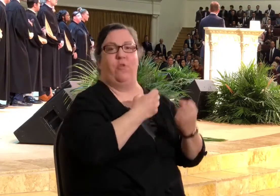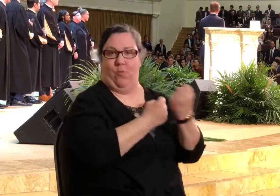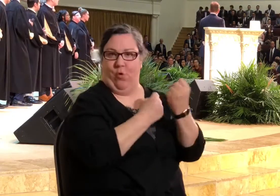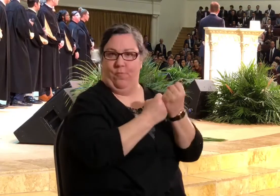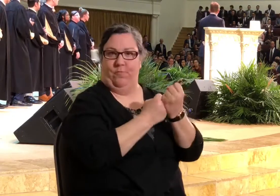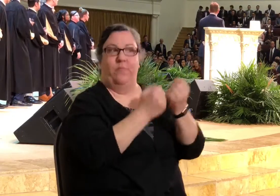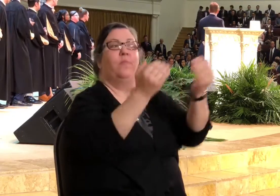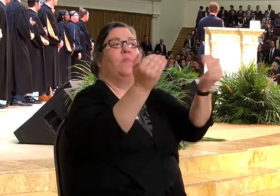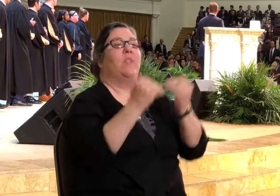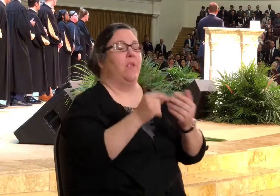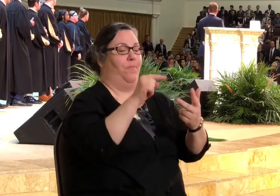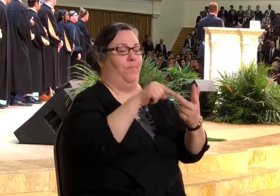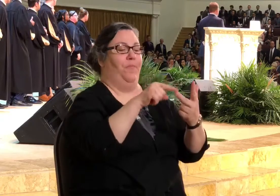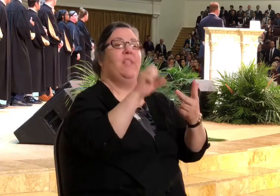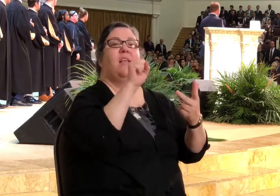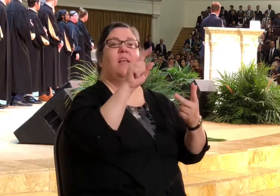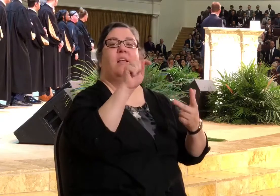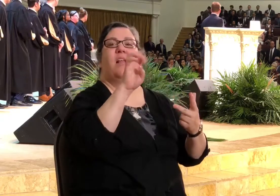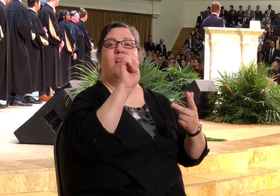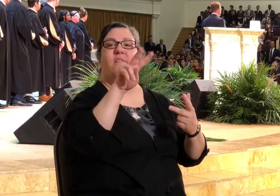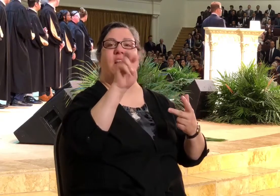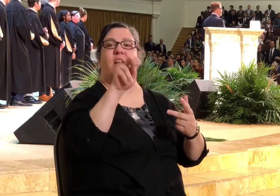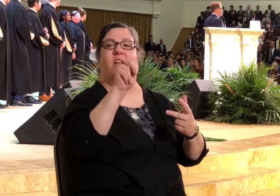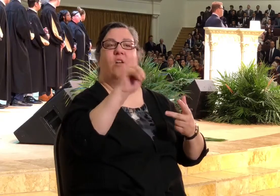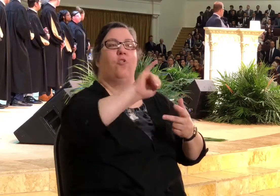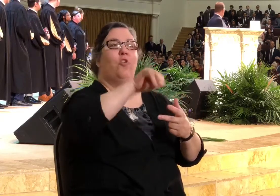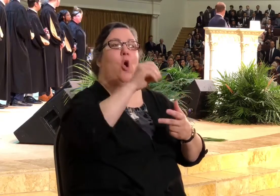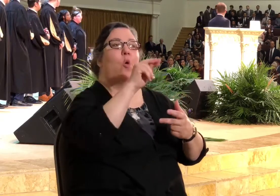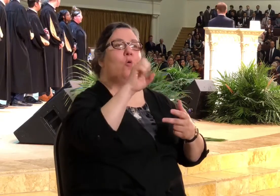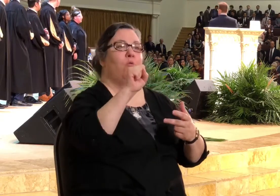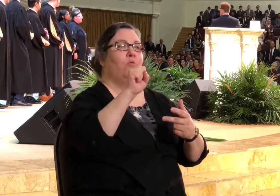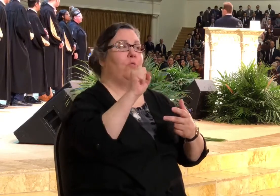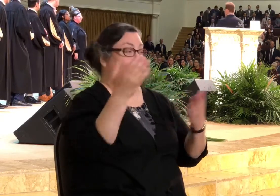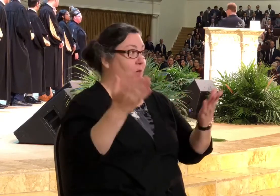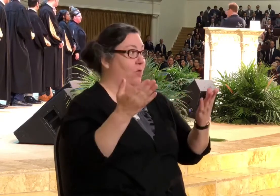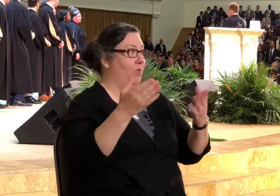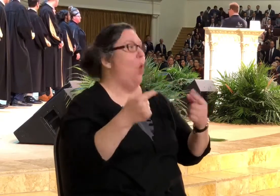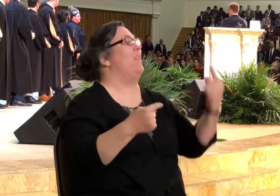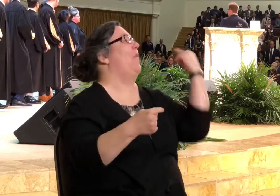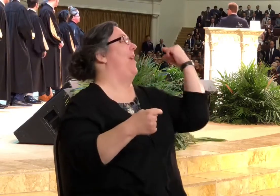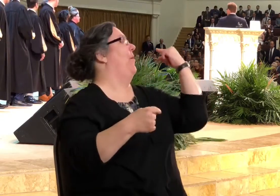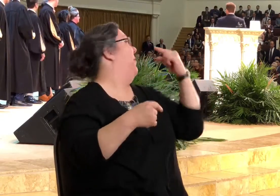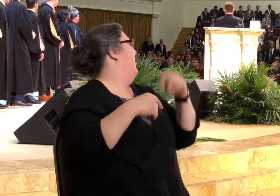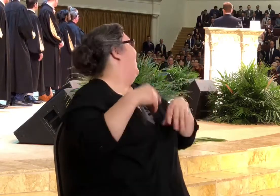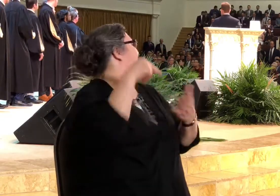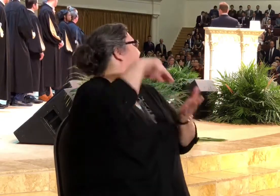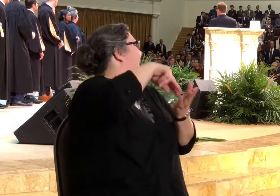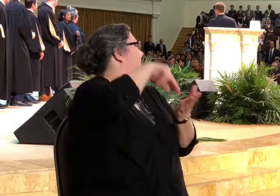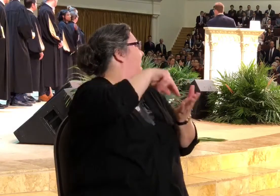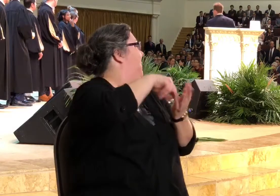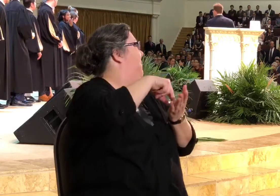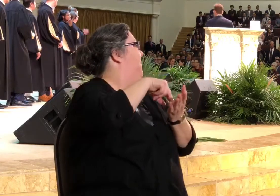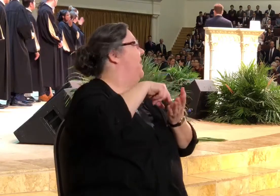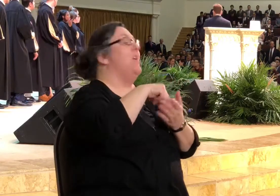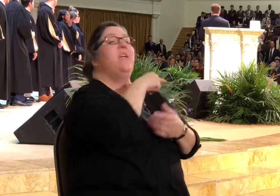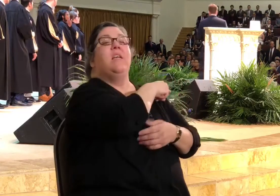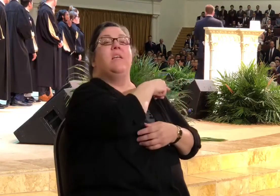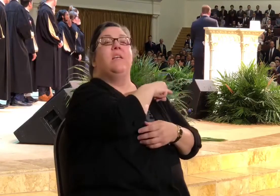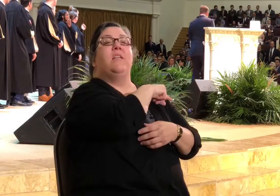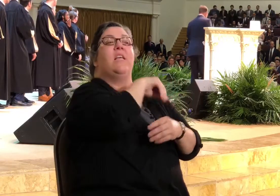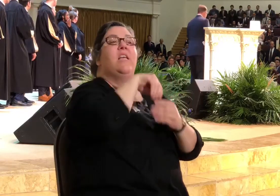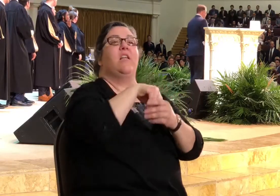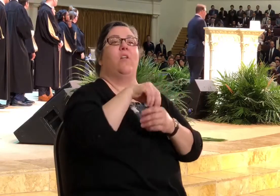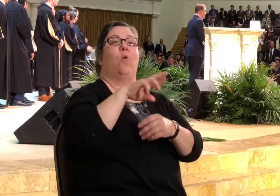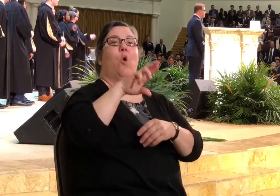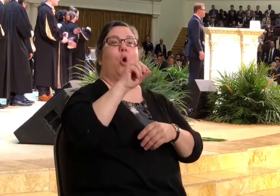Brother Stephen Jones, are you here tonight? Amen. Up here on the platform, stand up. Brother Stephen Jones, Roatan, Honduras.